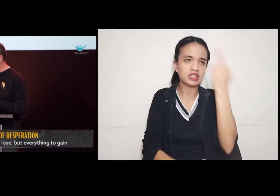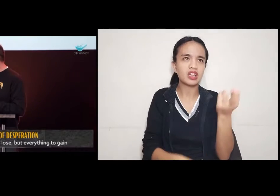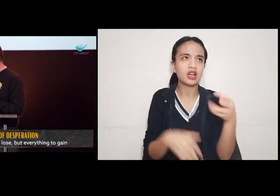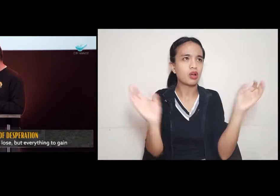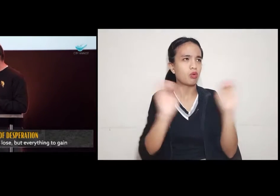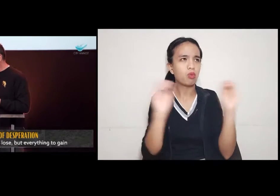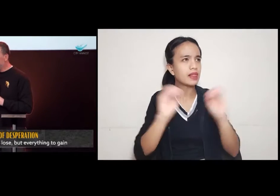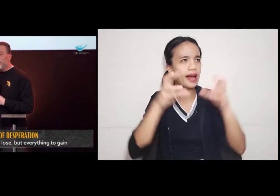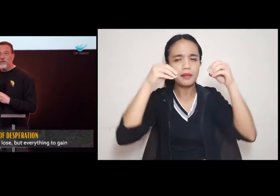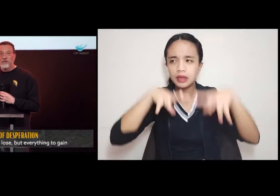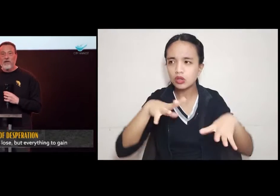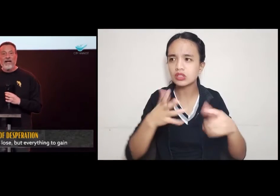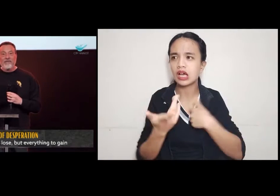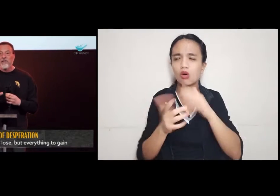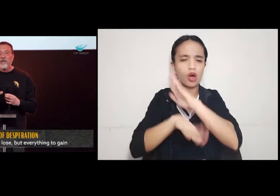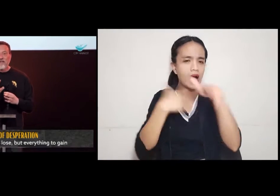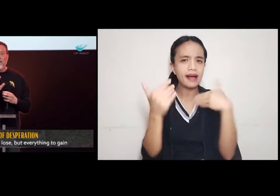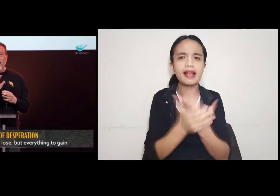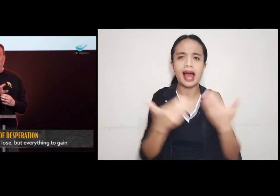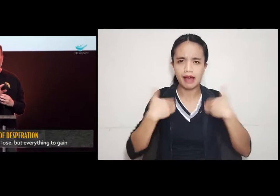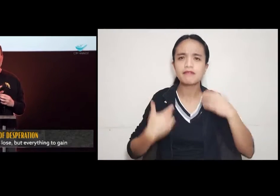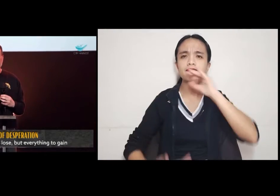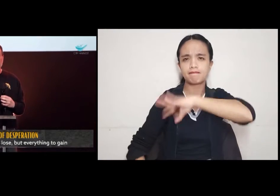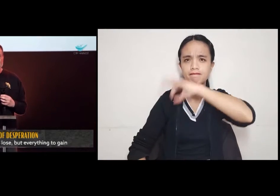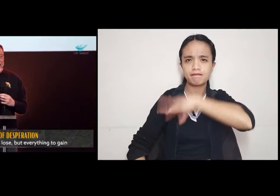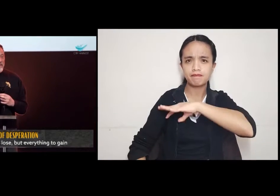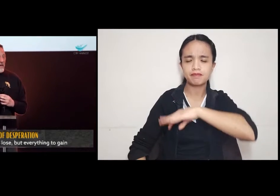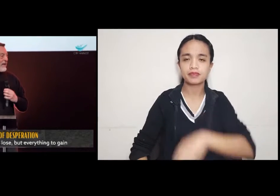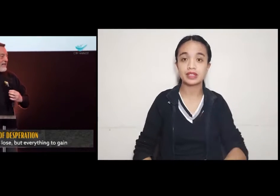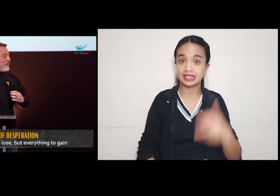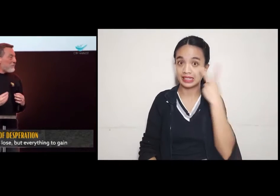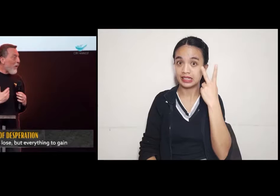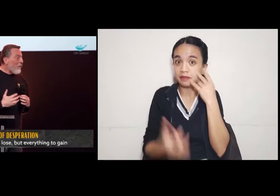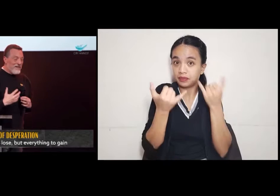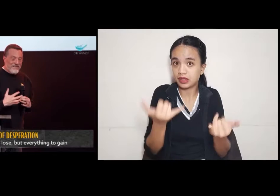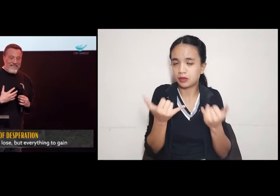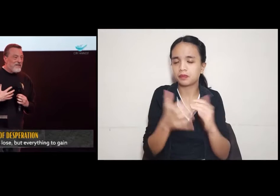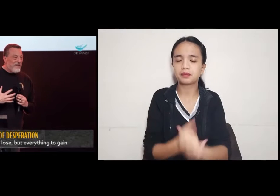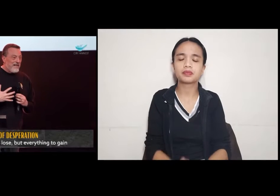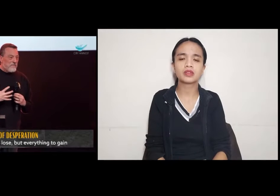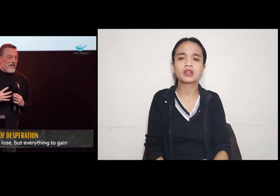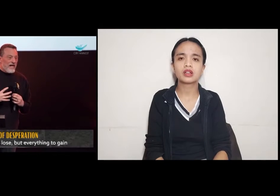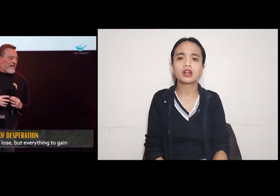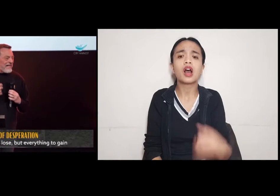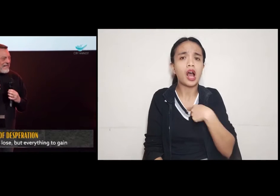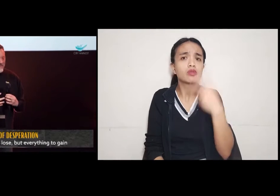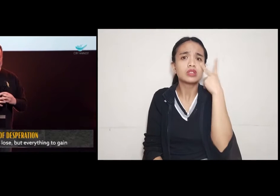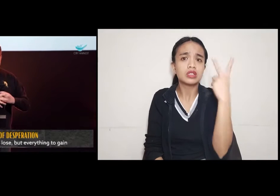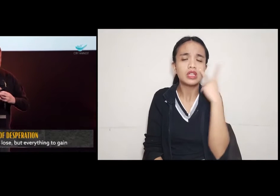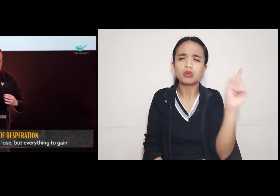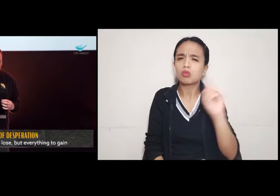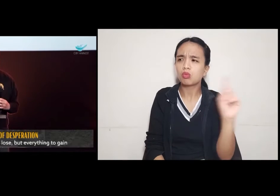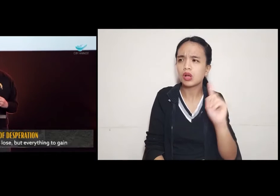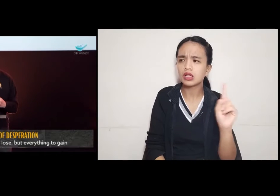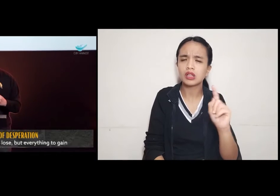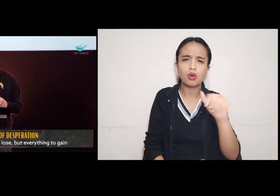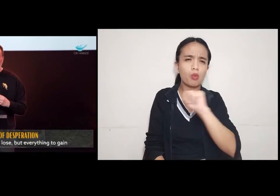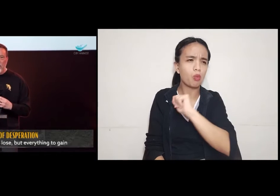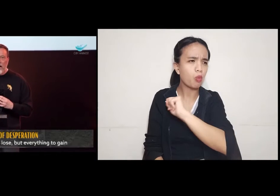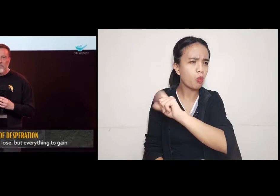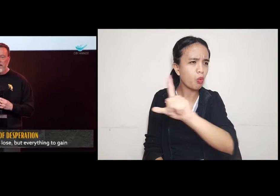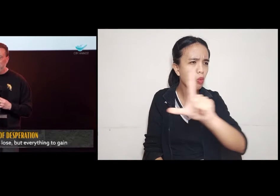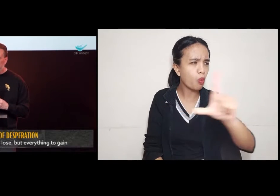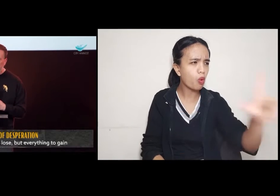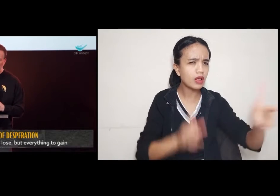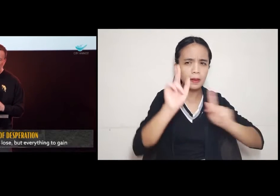you realize, I don't have anything to lose, so I have everything to gain. I look at this moment and I see the paralysis